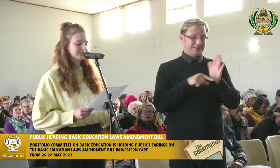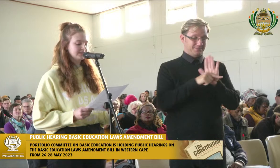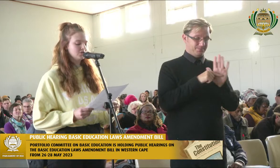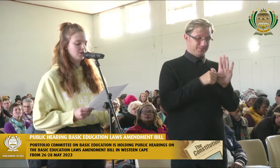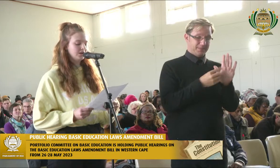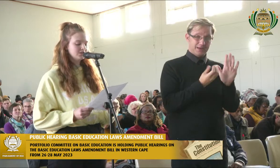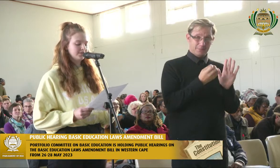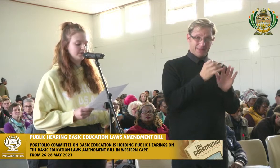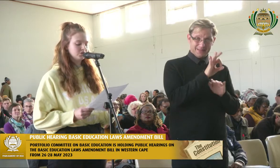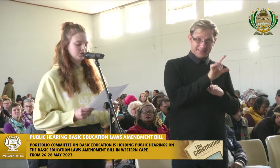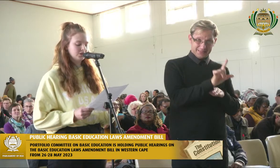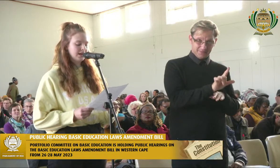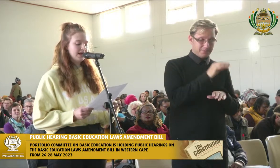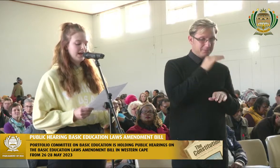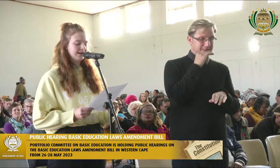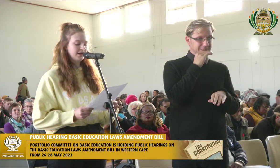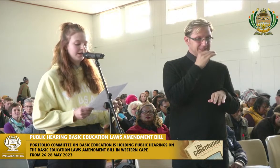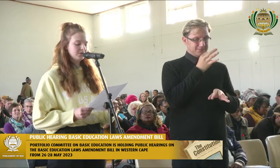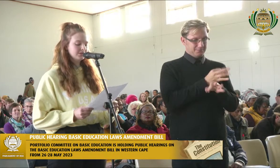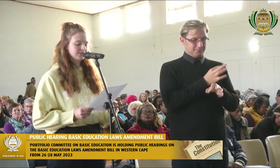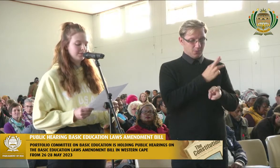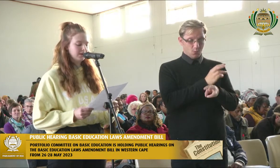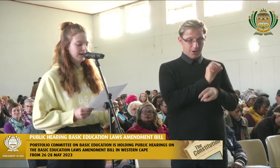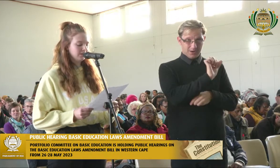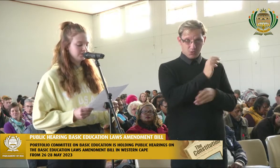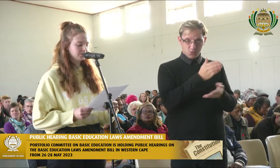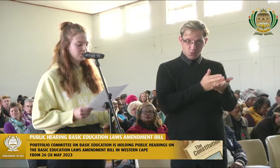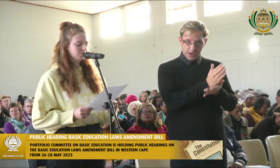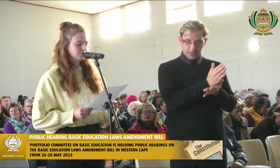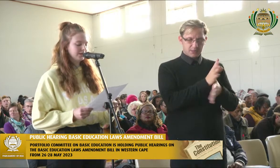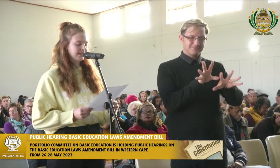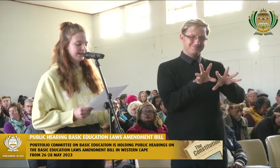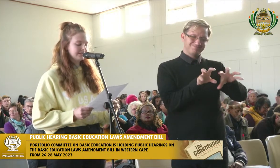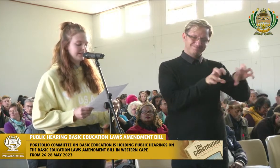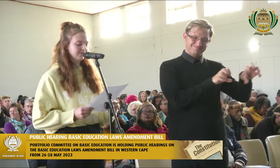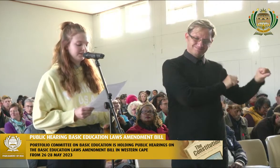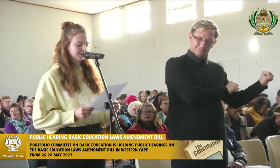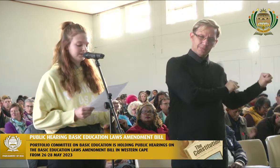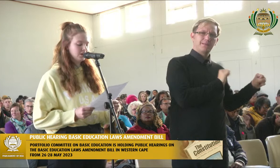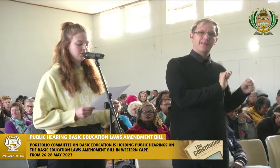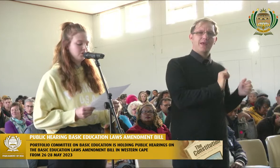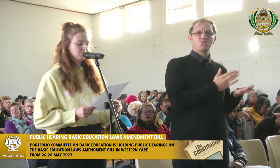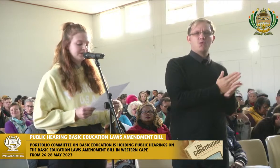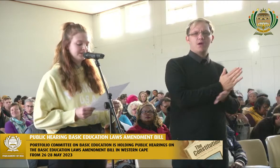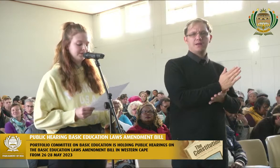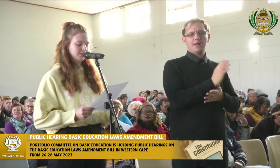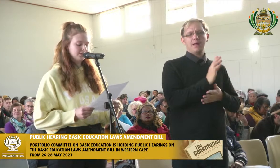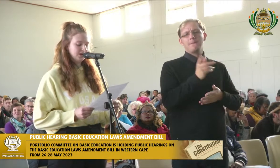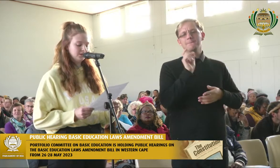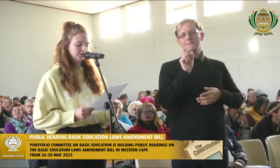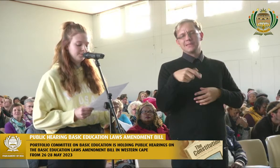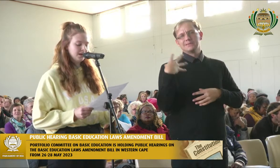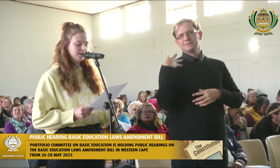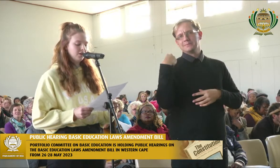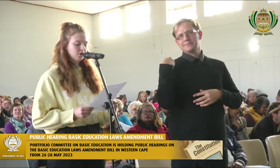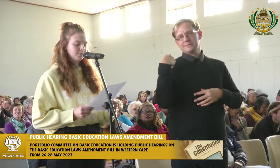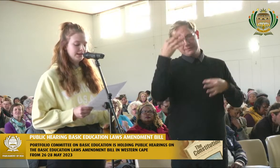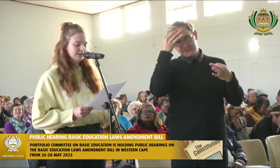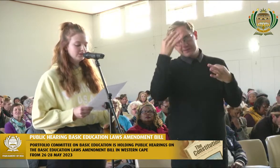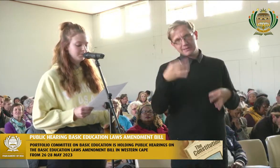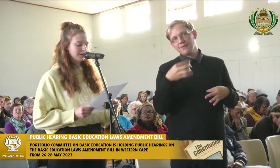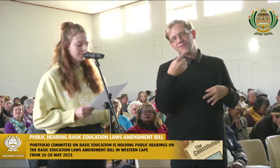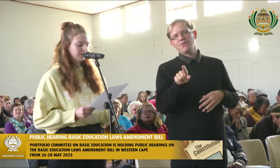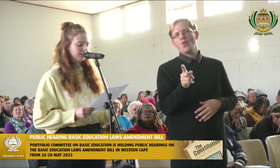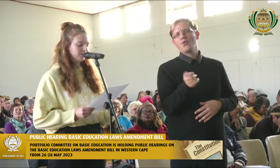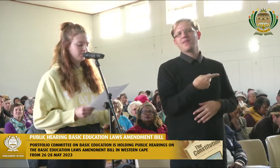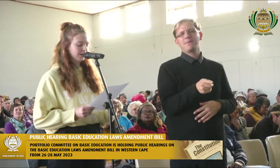parental rights as guardians of their children and enables someone else to do what they see fit, not what is fit for the child. They are